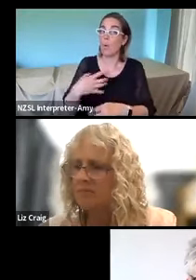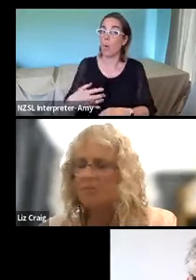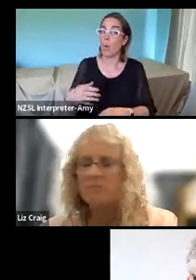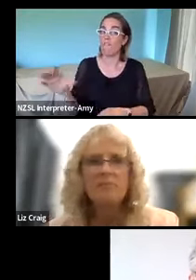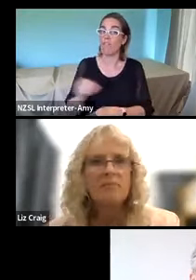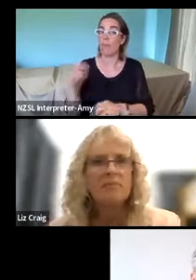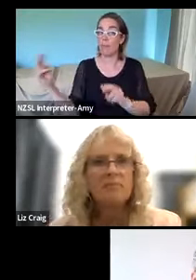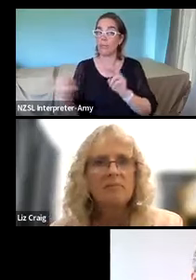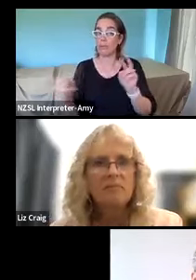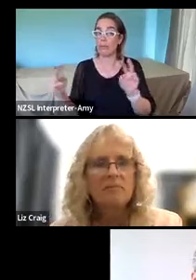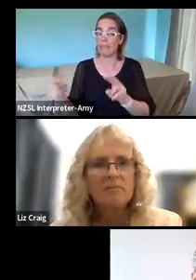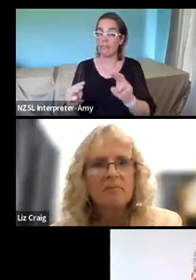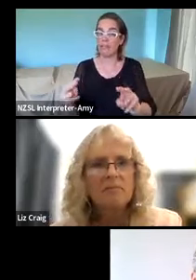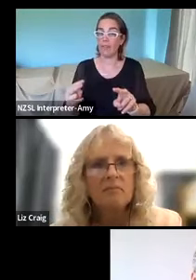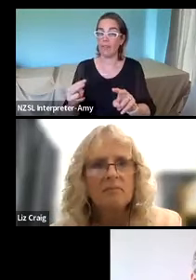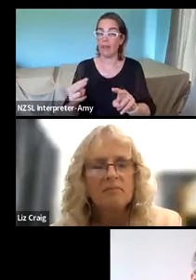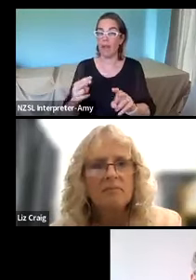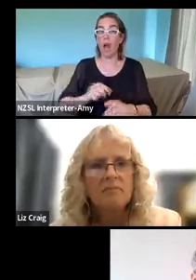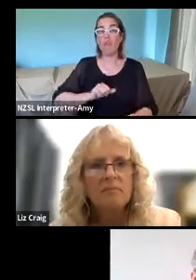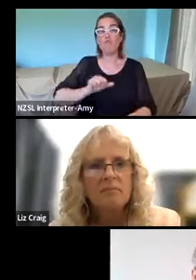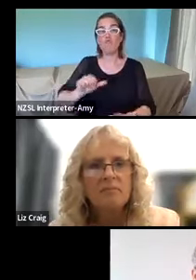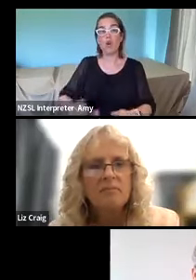perspective as a rural